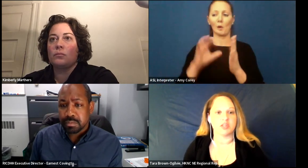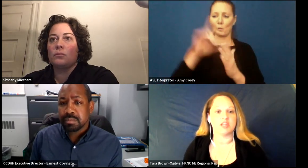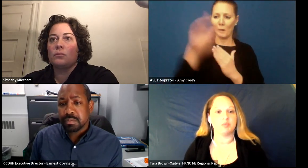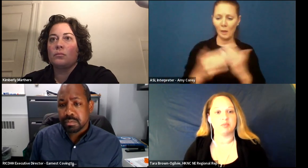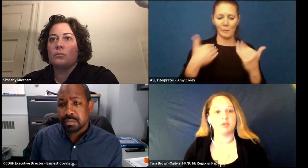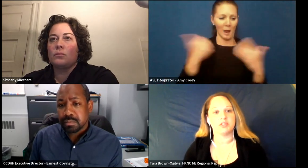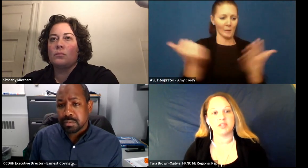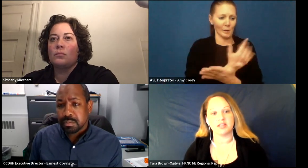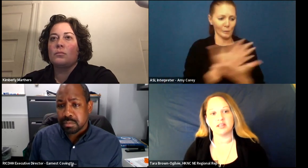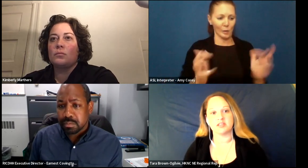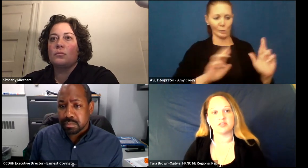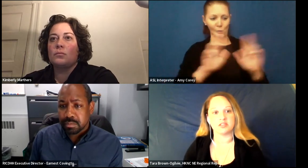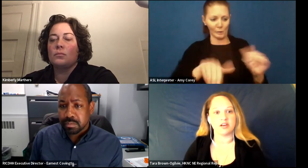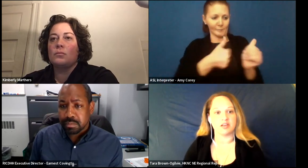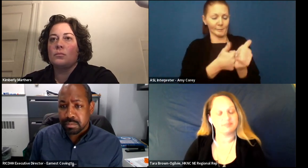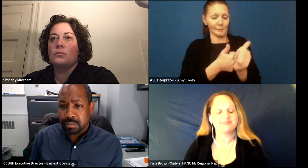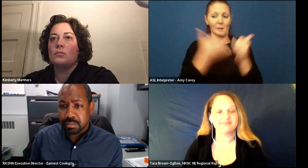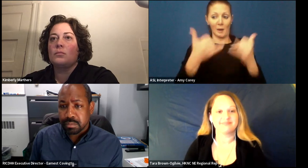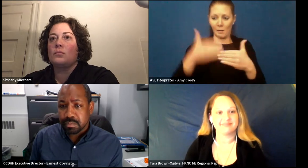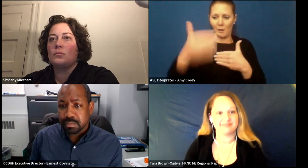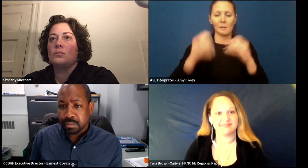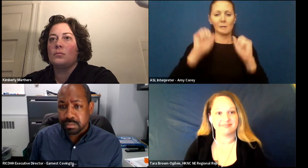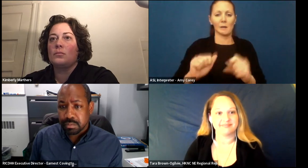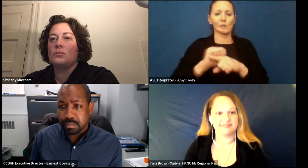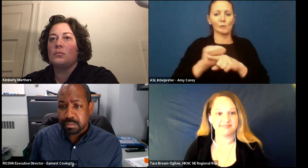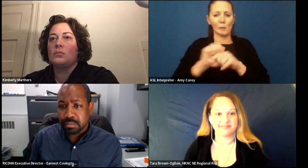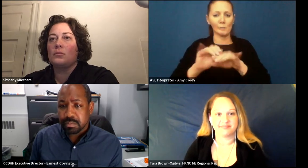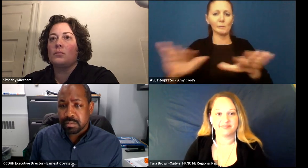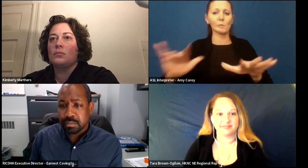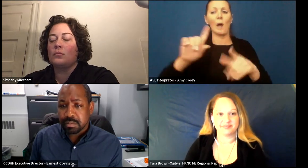information to train new people once you get the initial startup.